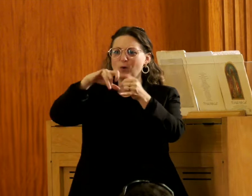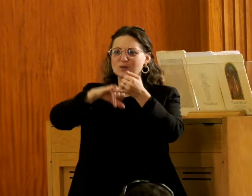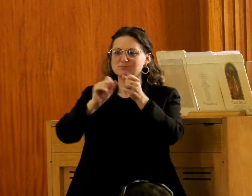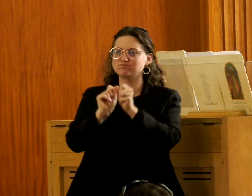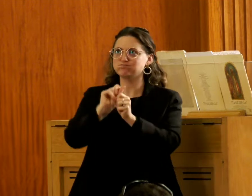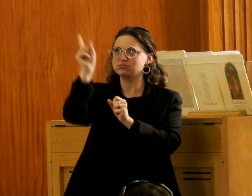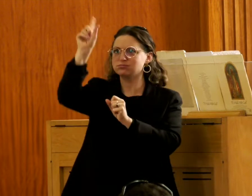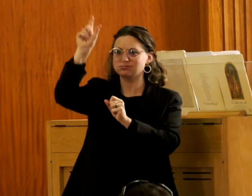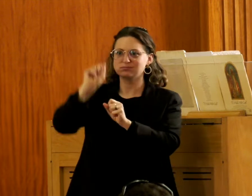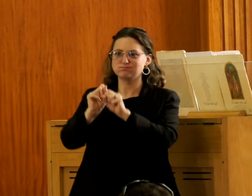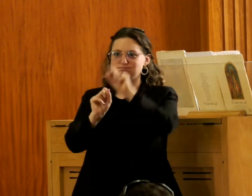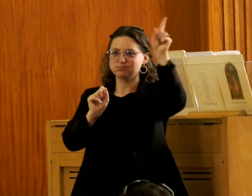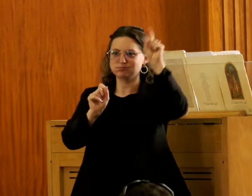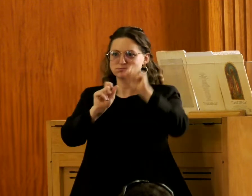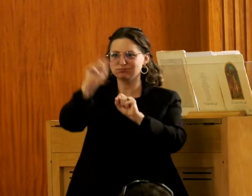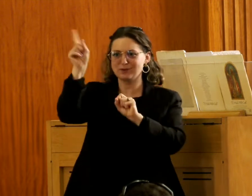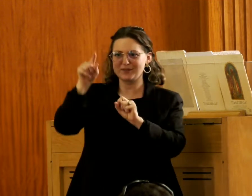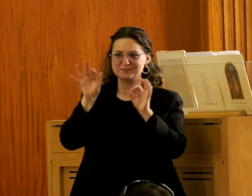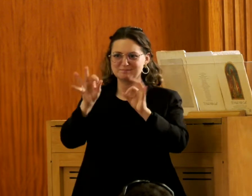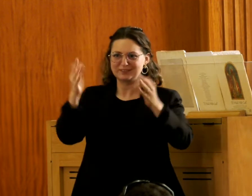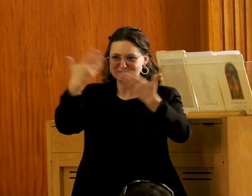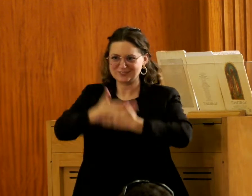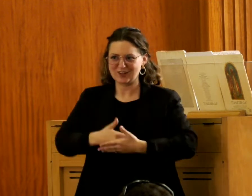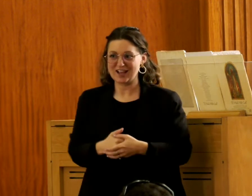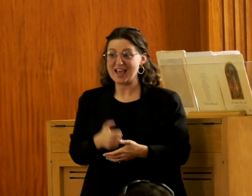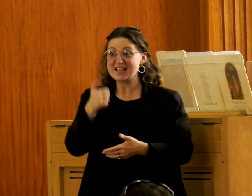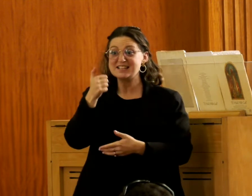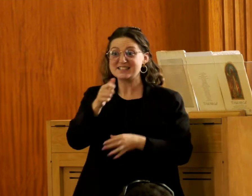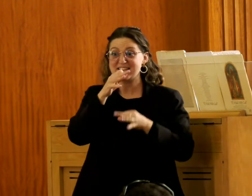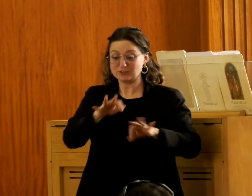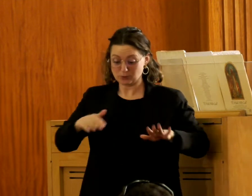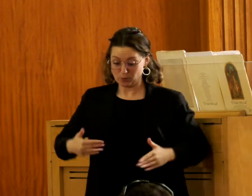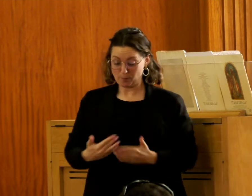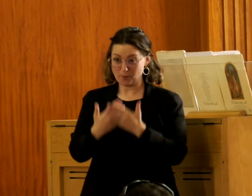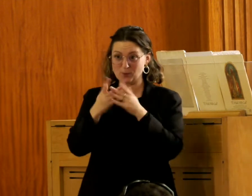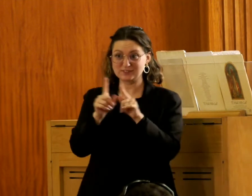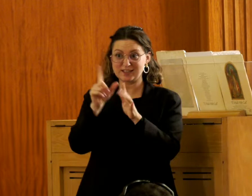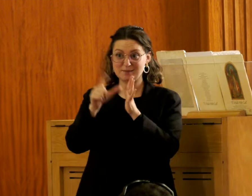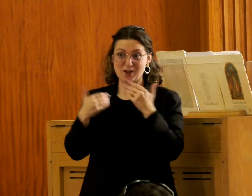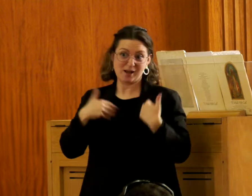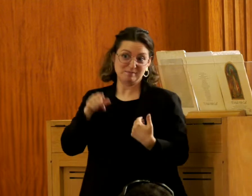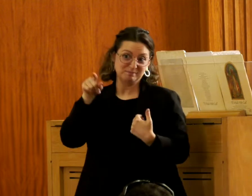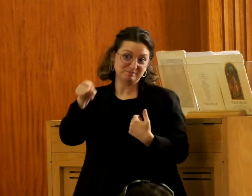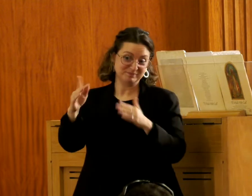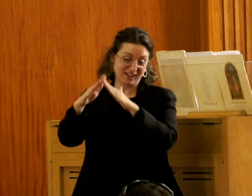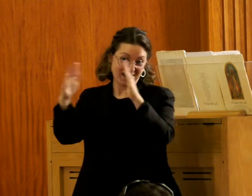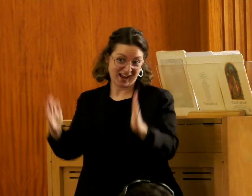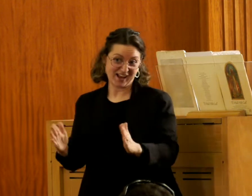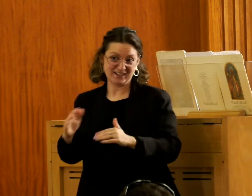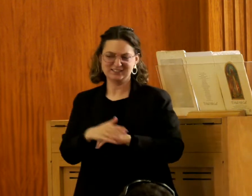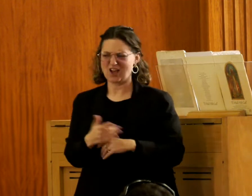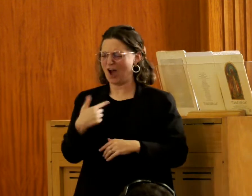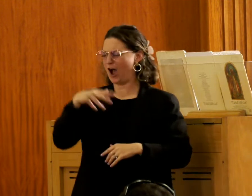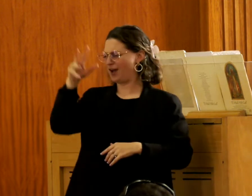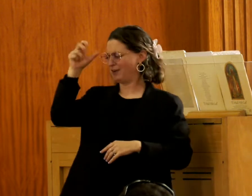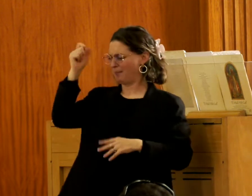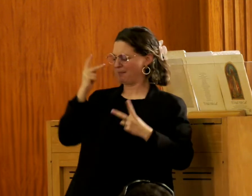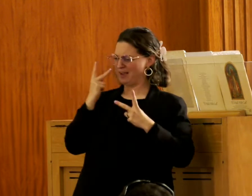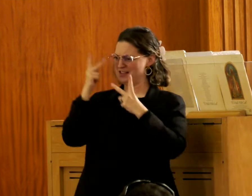Lynn and Joan's 6 children were born while the family lived at Murrungow. I remember coming there